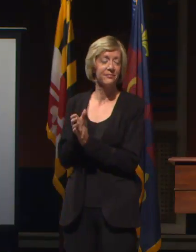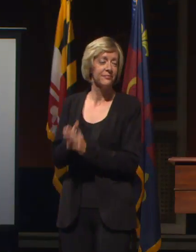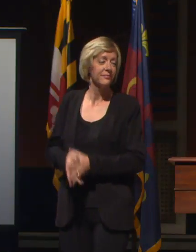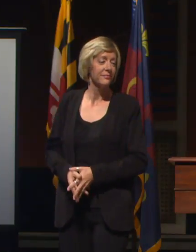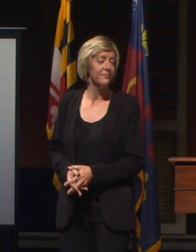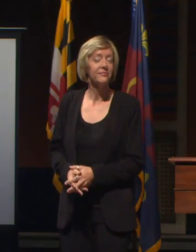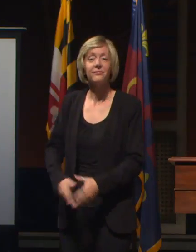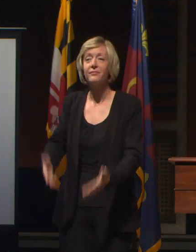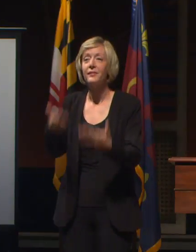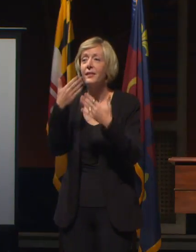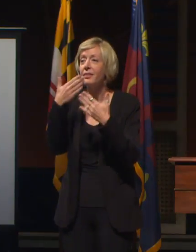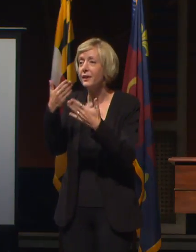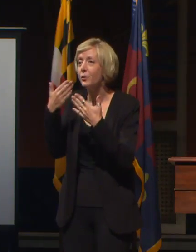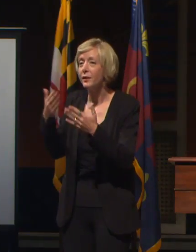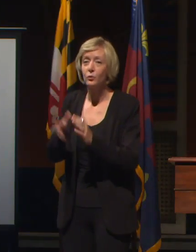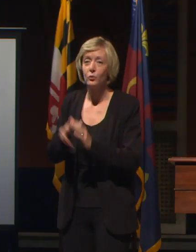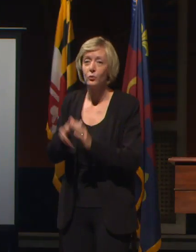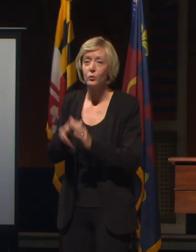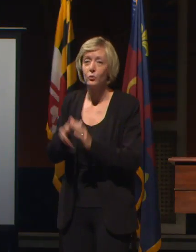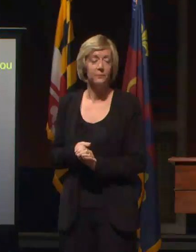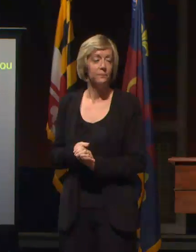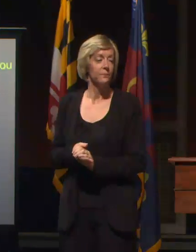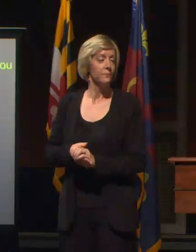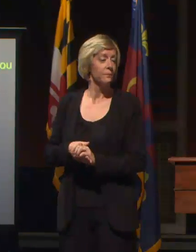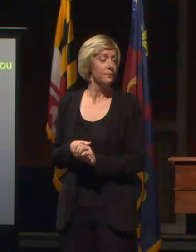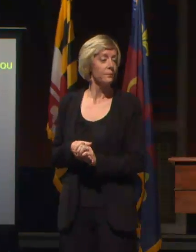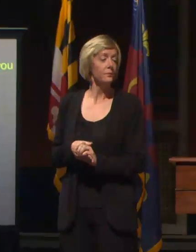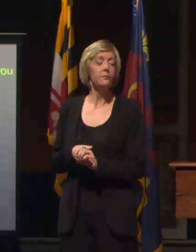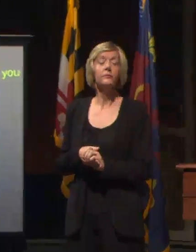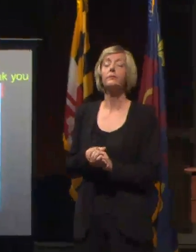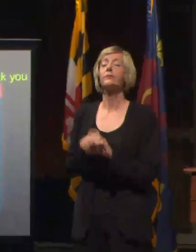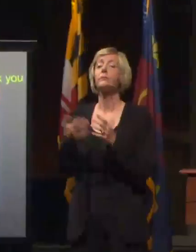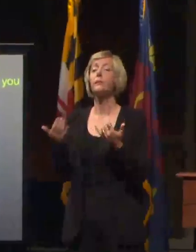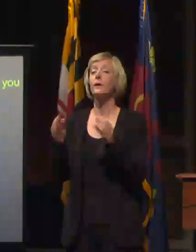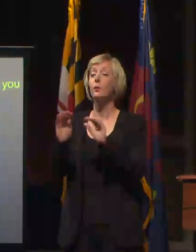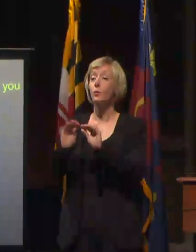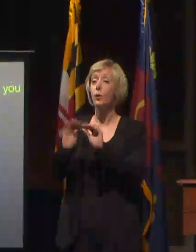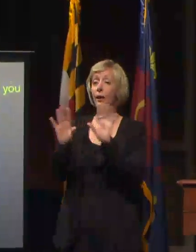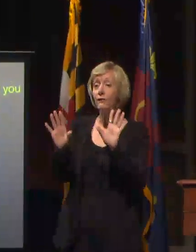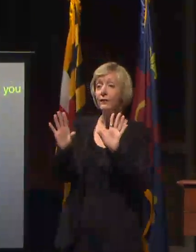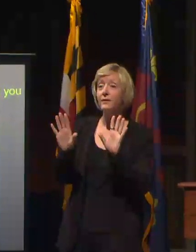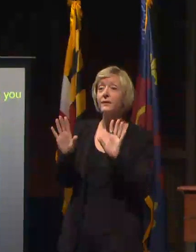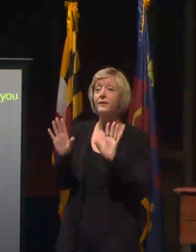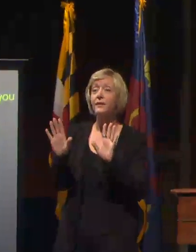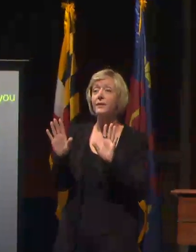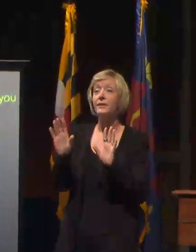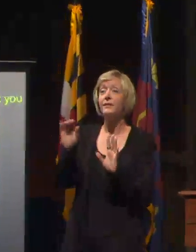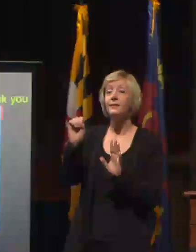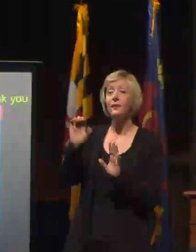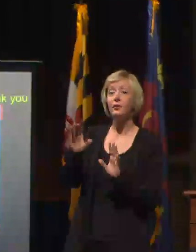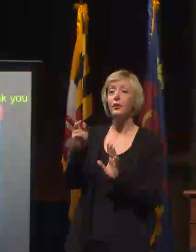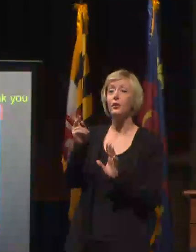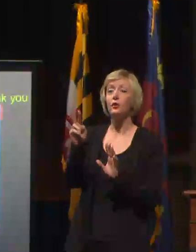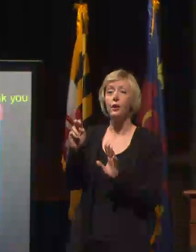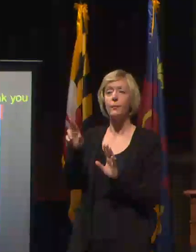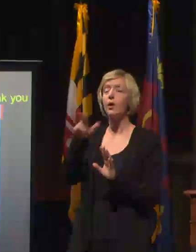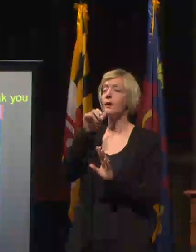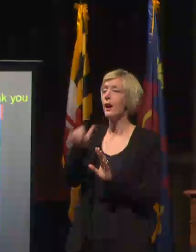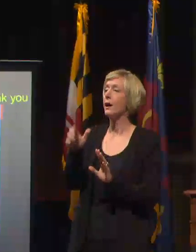Okay, thank you. Thank you very much. And obviously, Secretary Kramer is not the